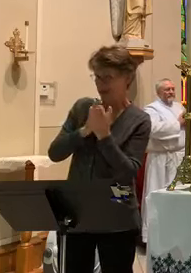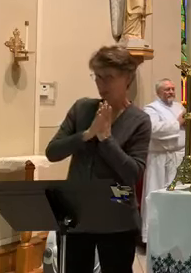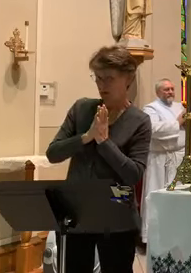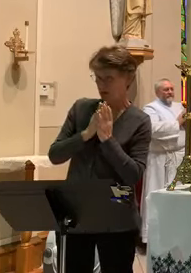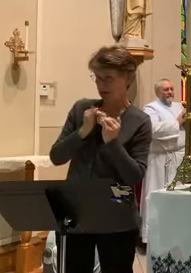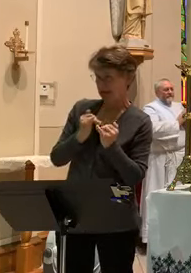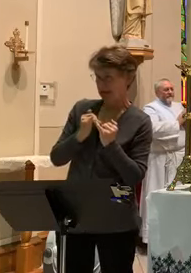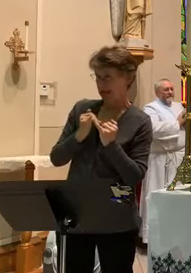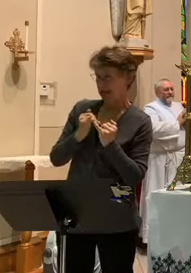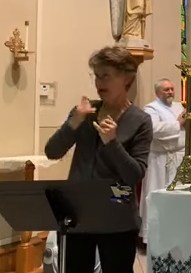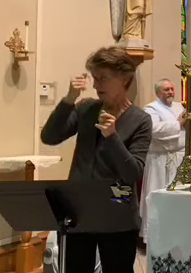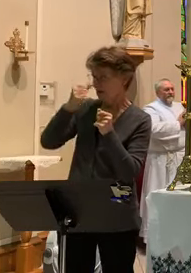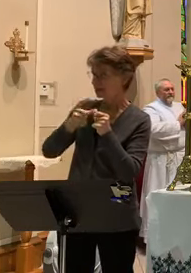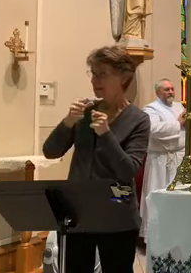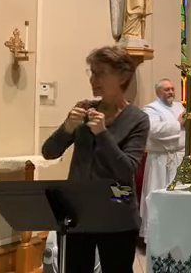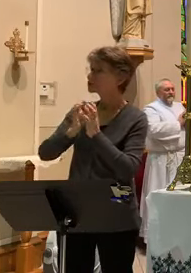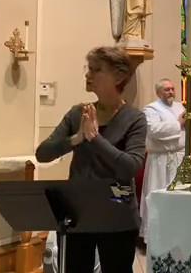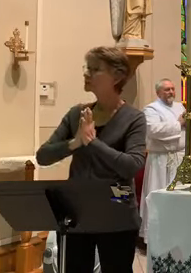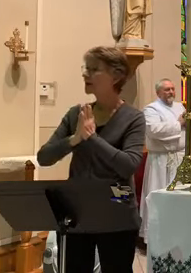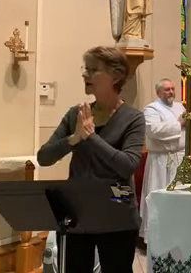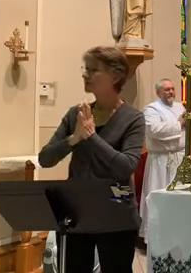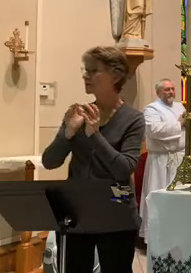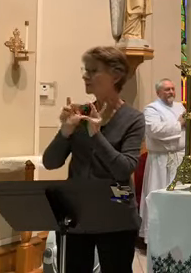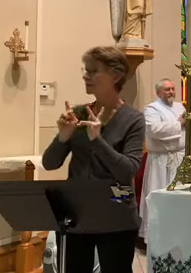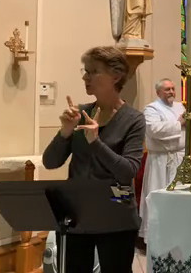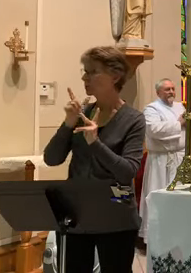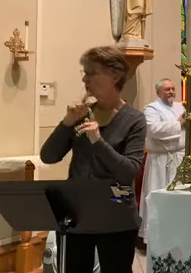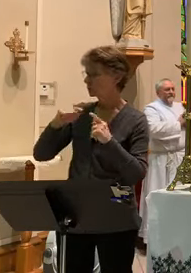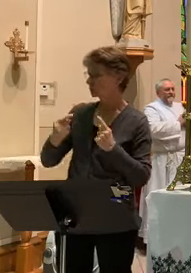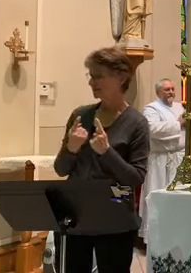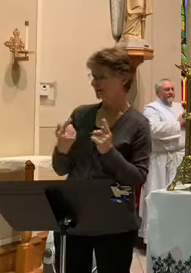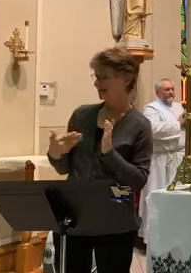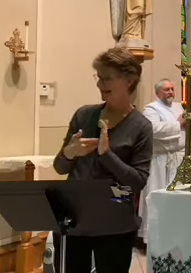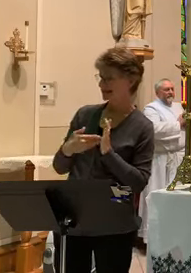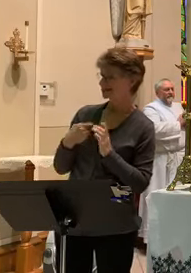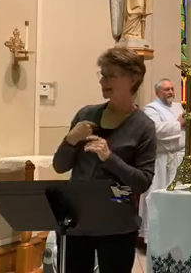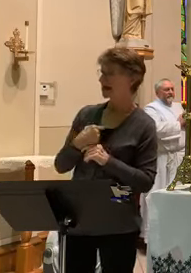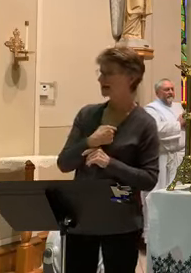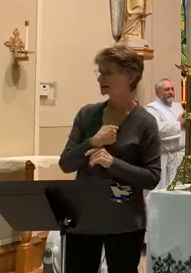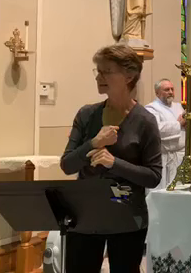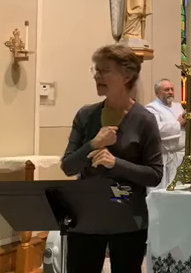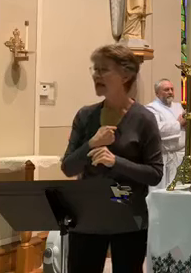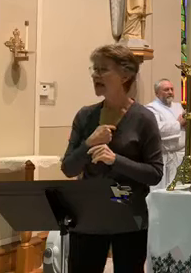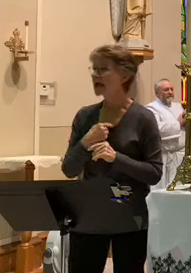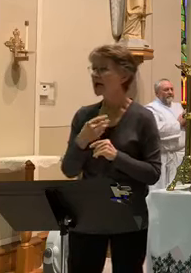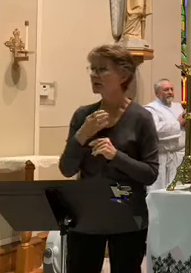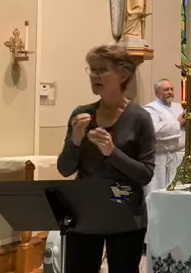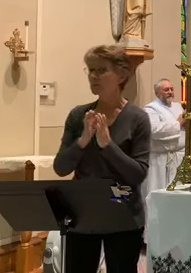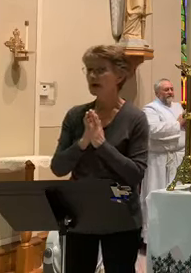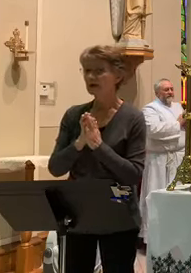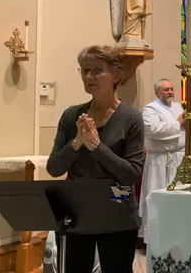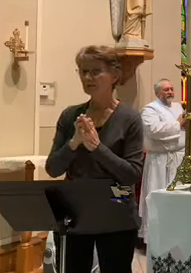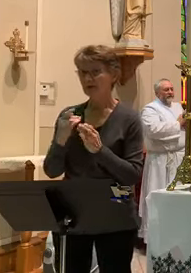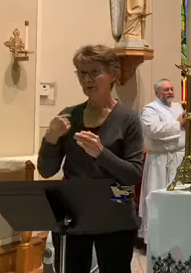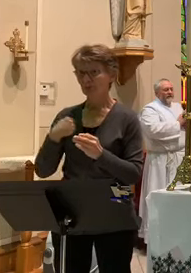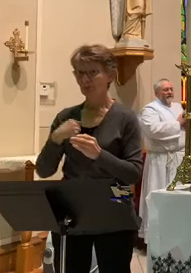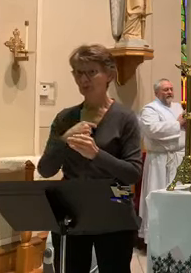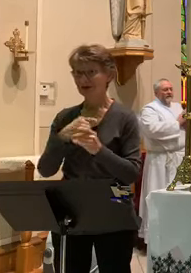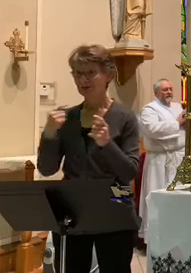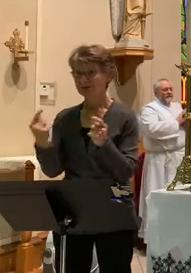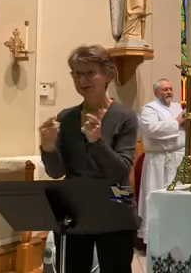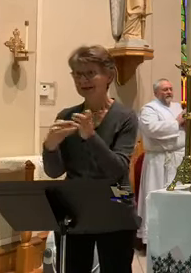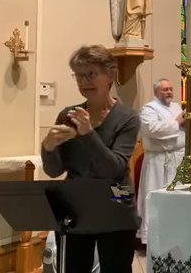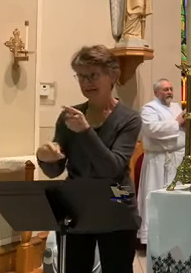today. Let's remember to pray for those who trespass against us, and we pray for those we have hurt as